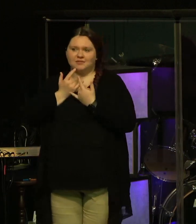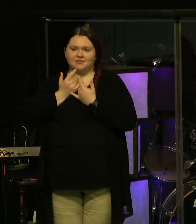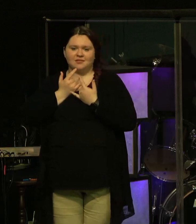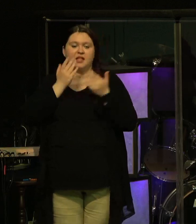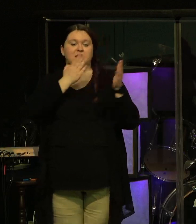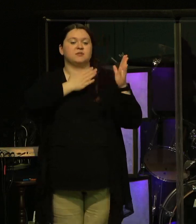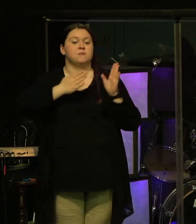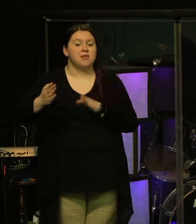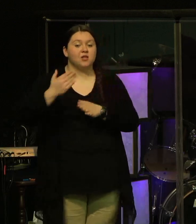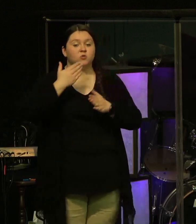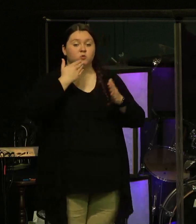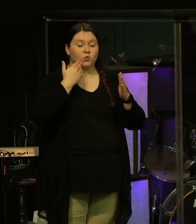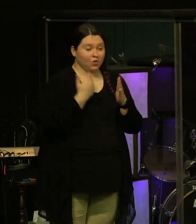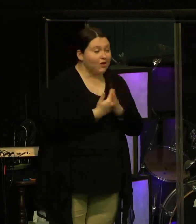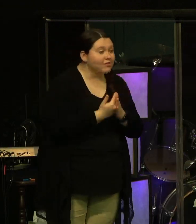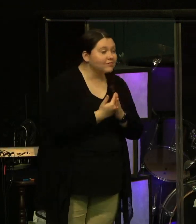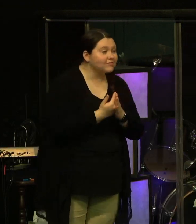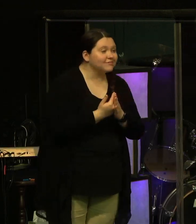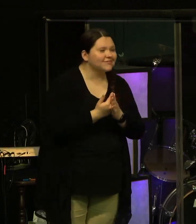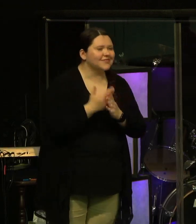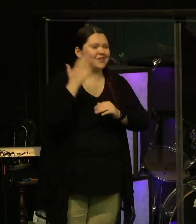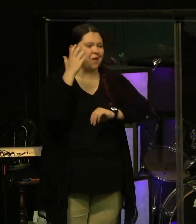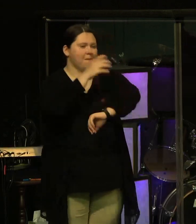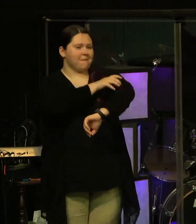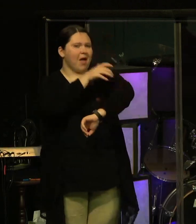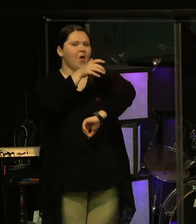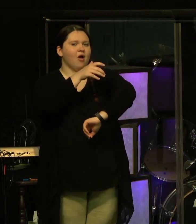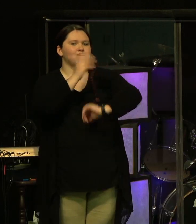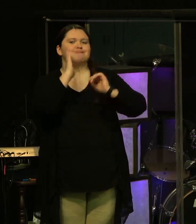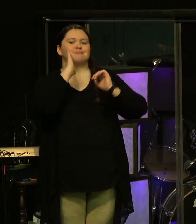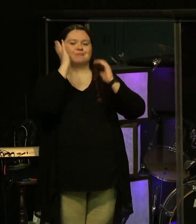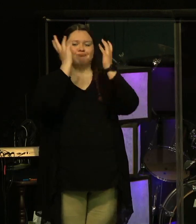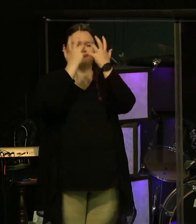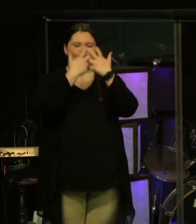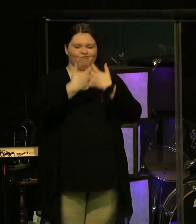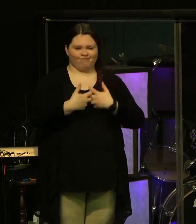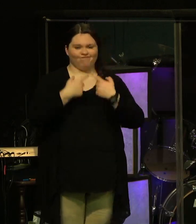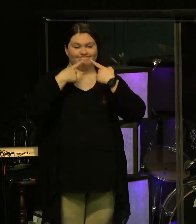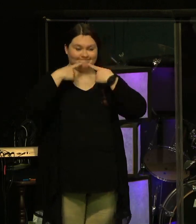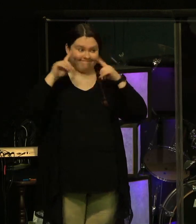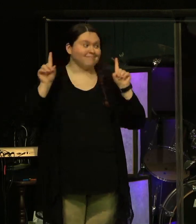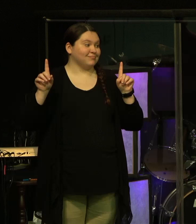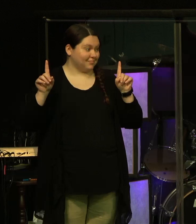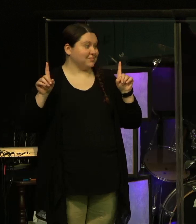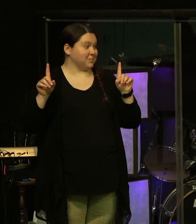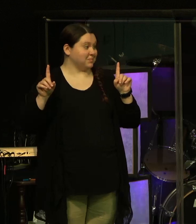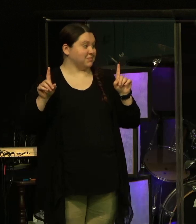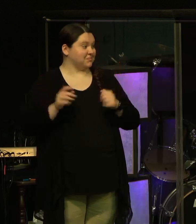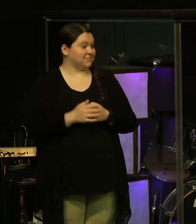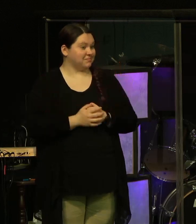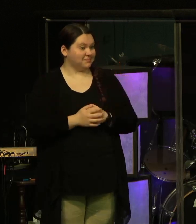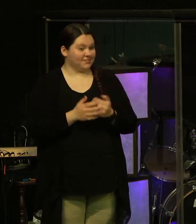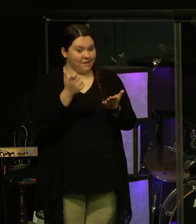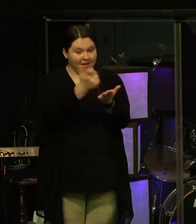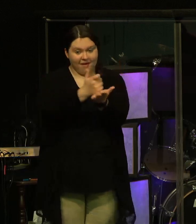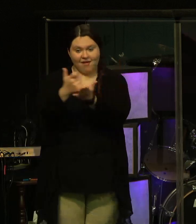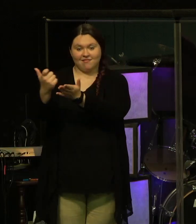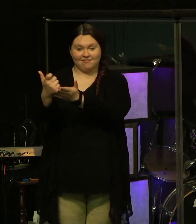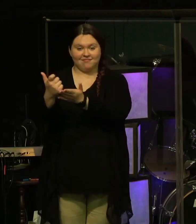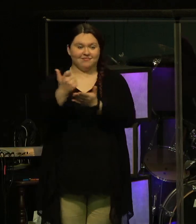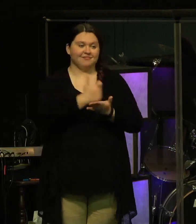good. And his power is always working on my behalf. Amen? Amen.